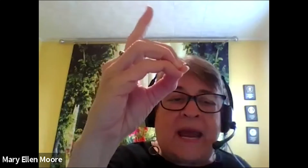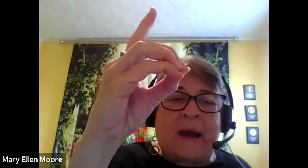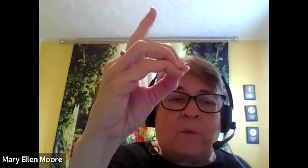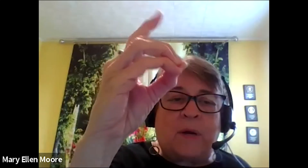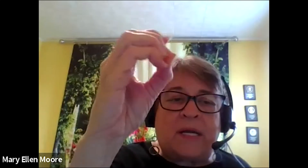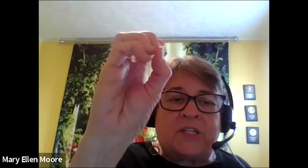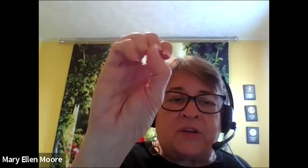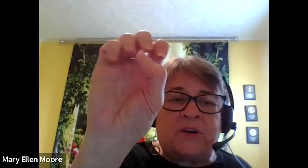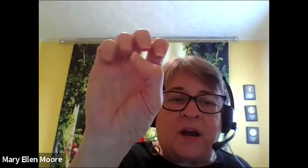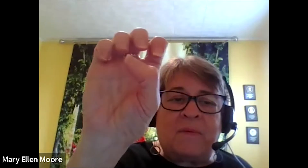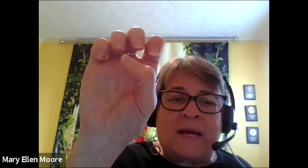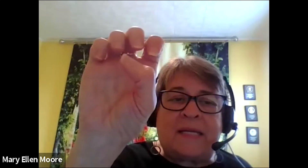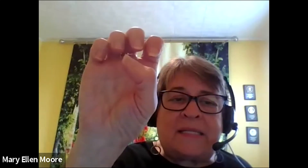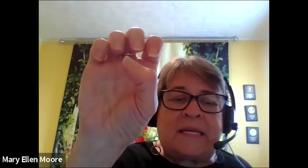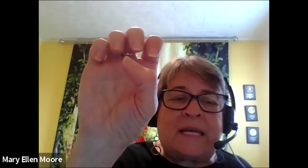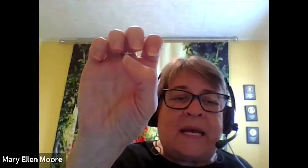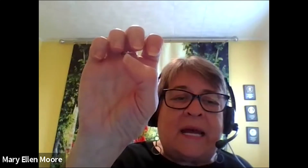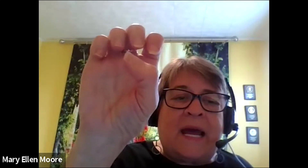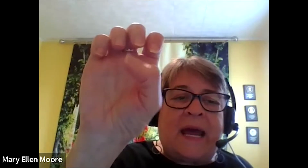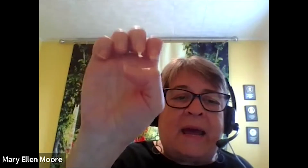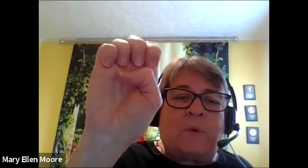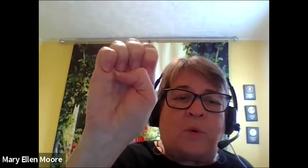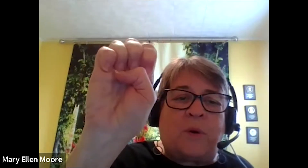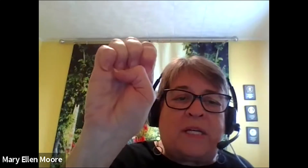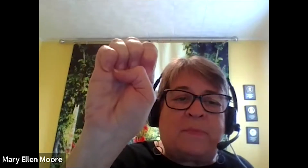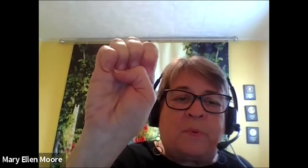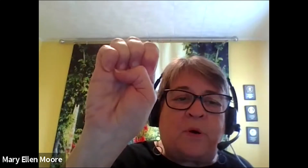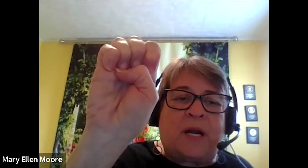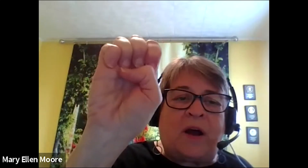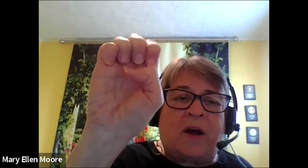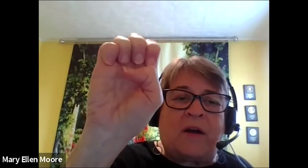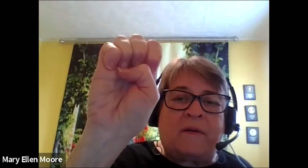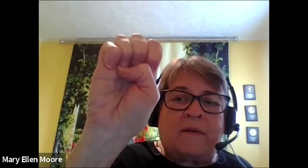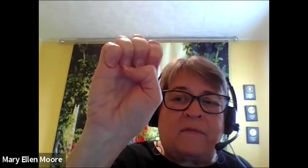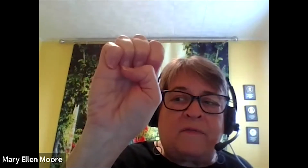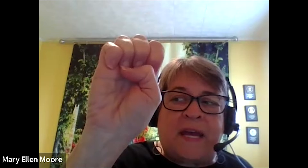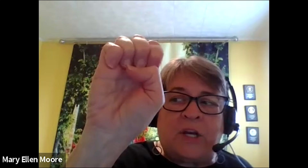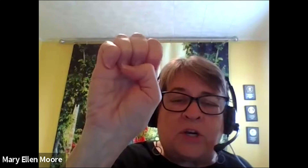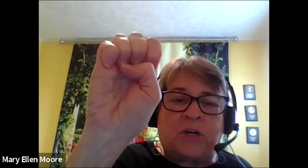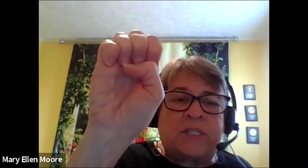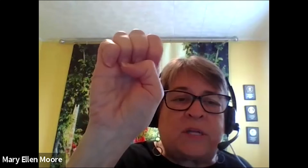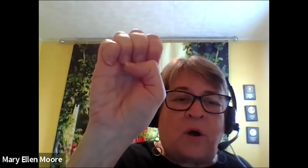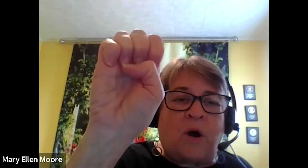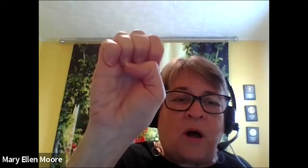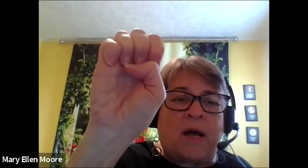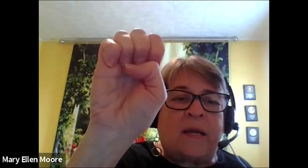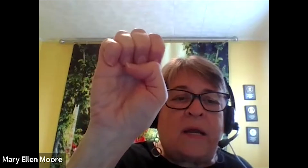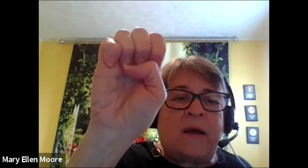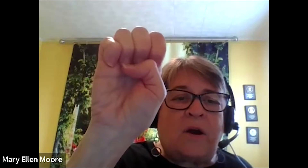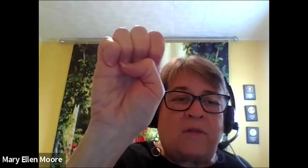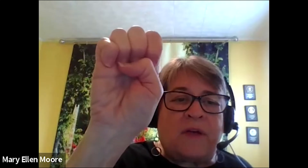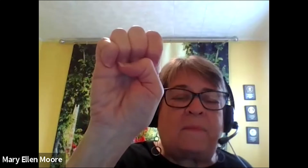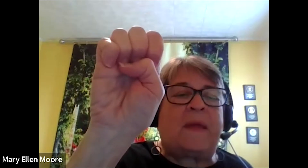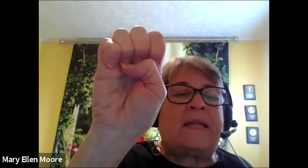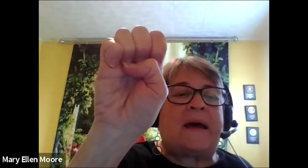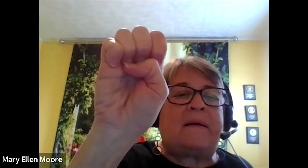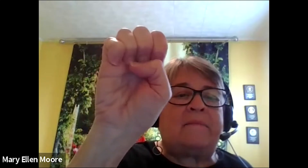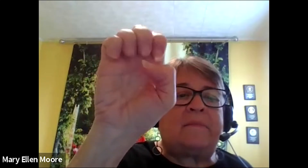Now we're going to turn our wrist and we're going to put our fingers on our thumb like that.